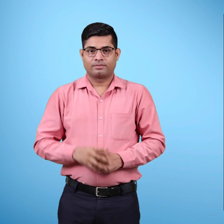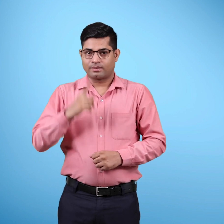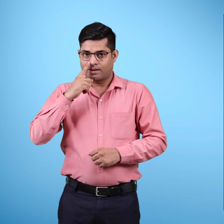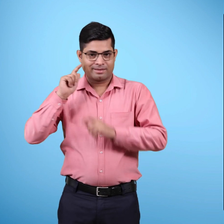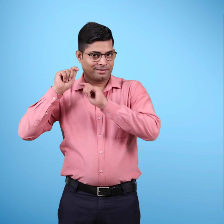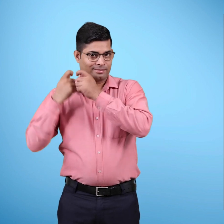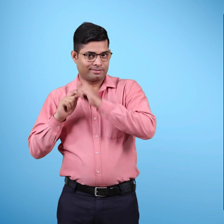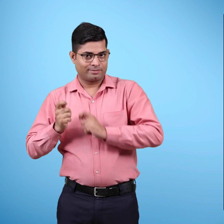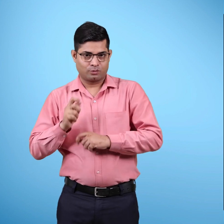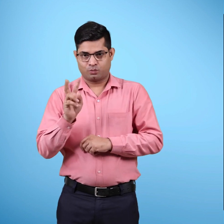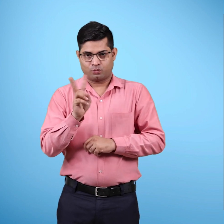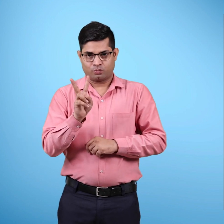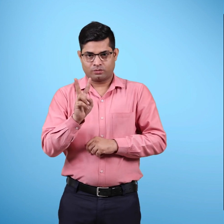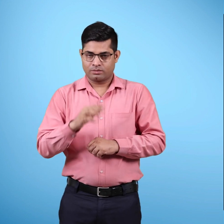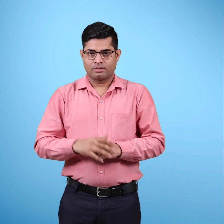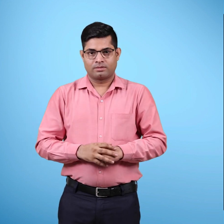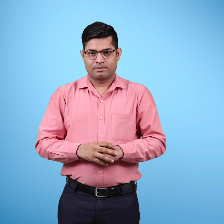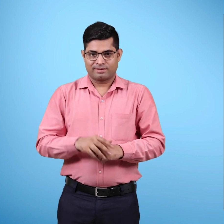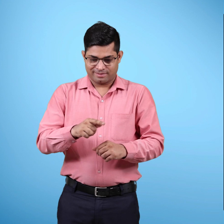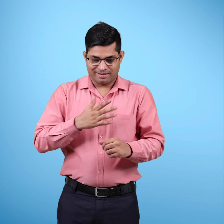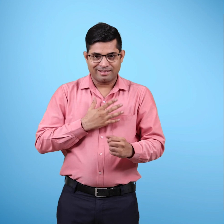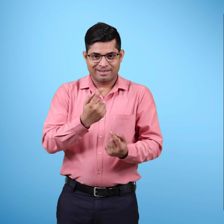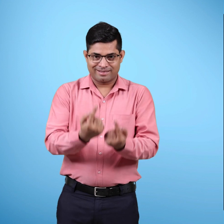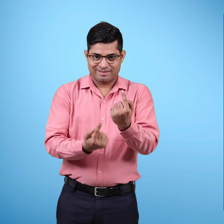Who do you think is watering their plant correctly?